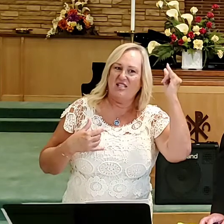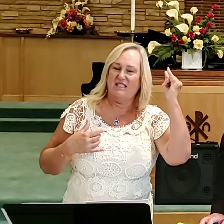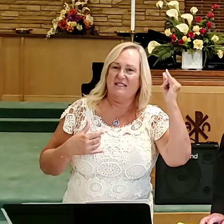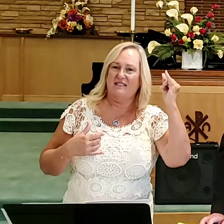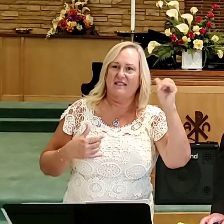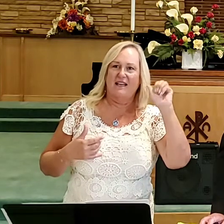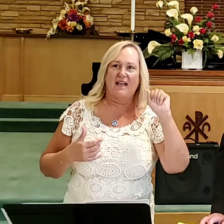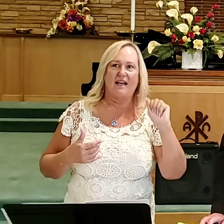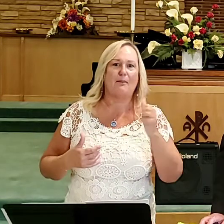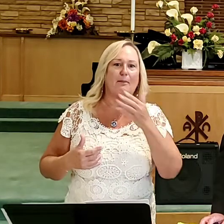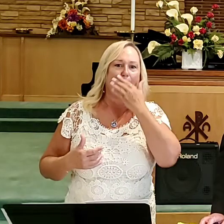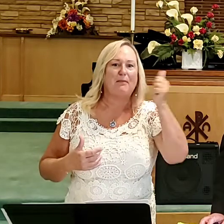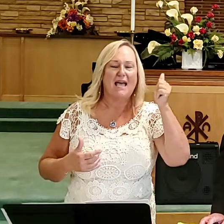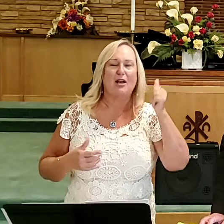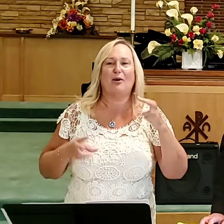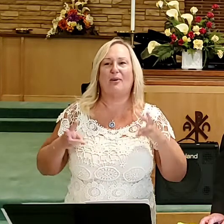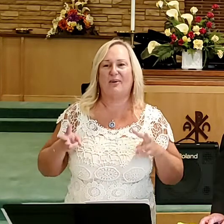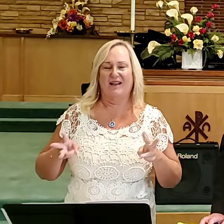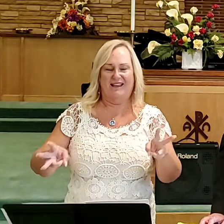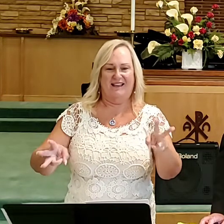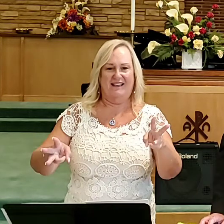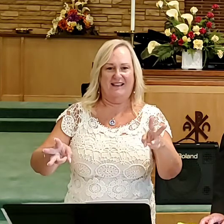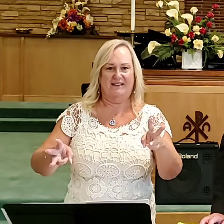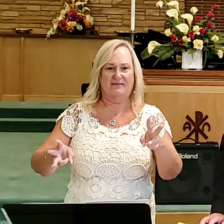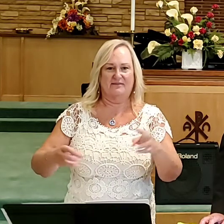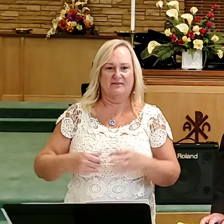Imagine a better way.